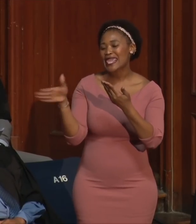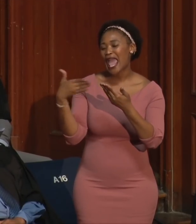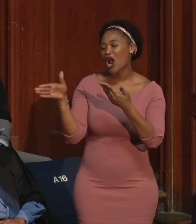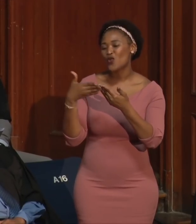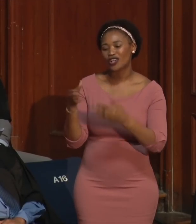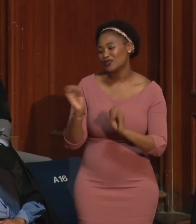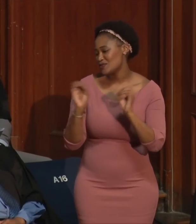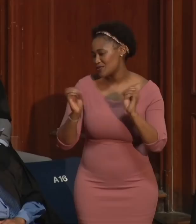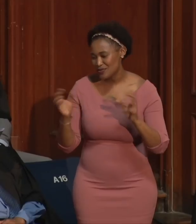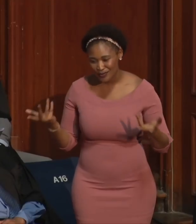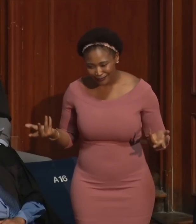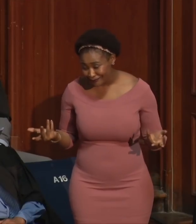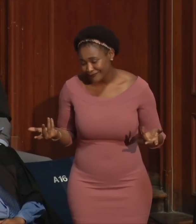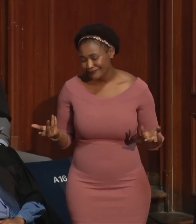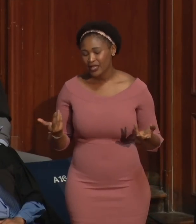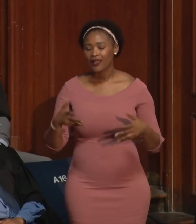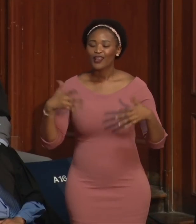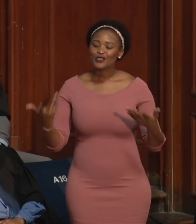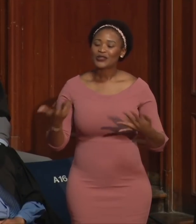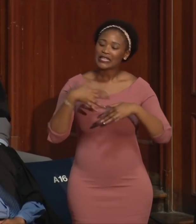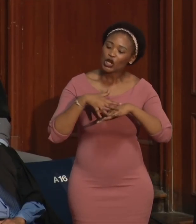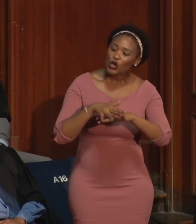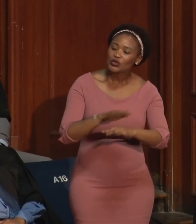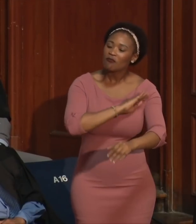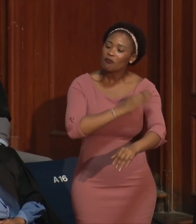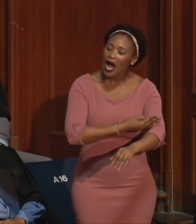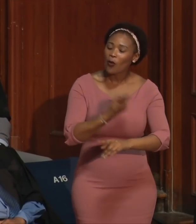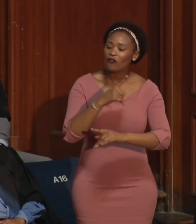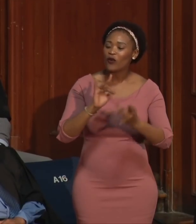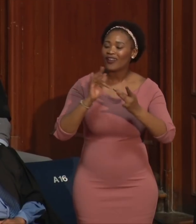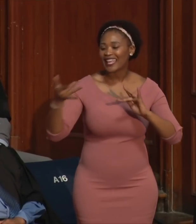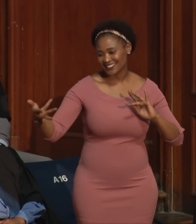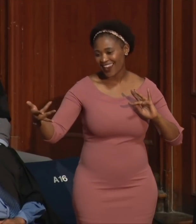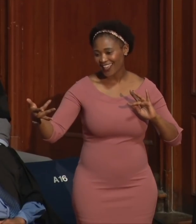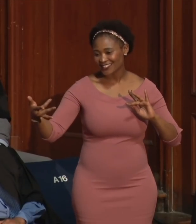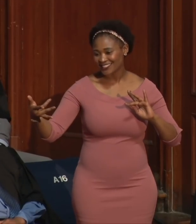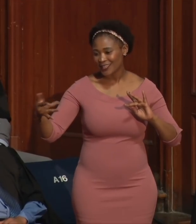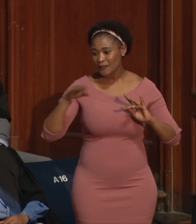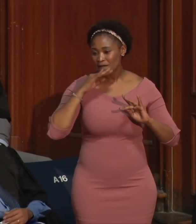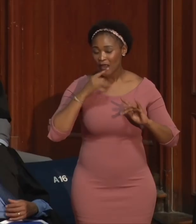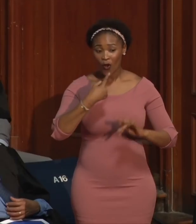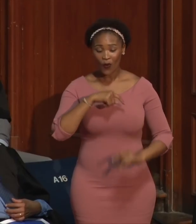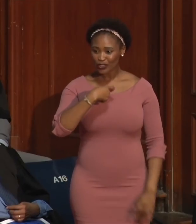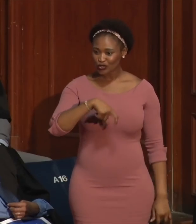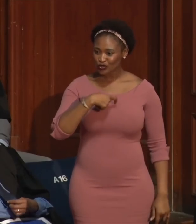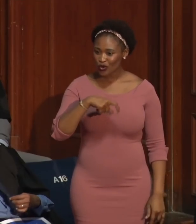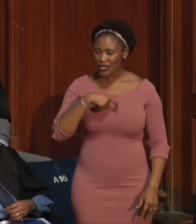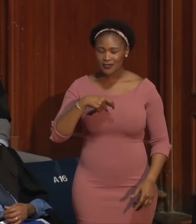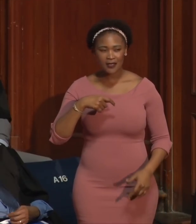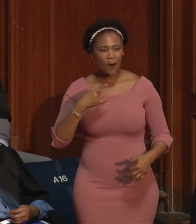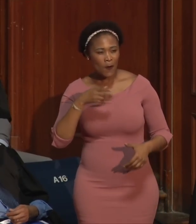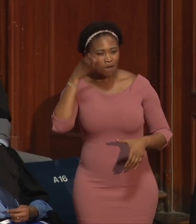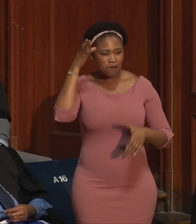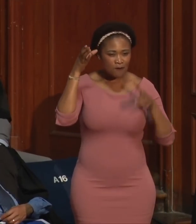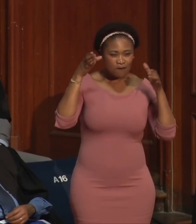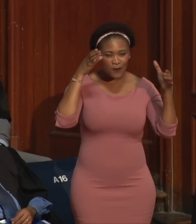Such is the leveling and inclusive power of the internet, that a group of bright-eyed students could achieve this with